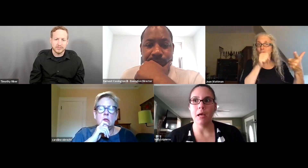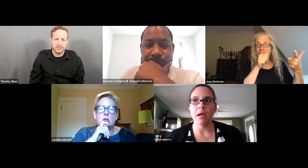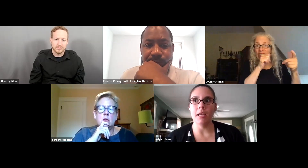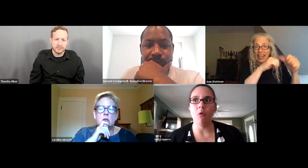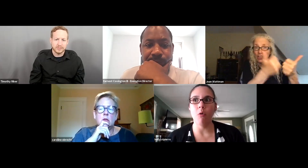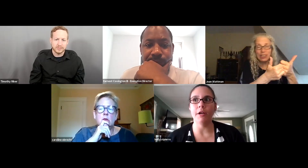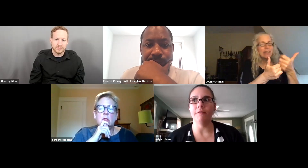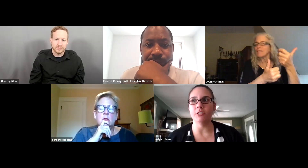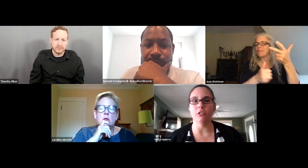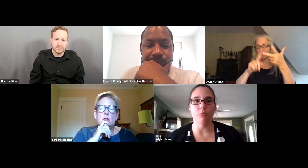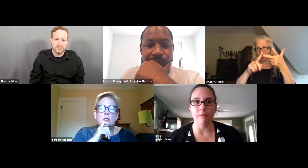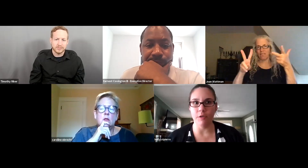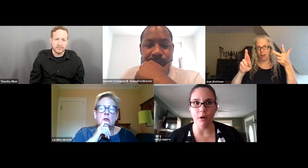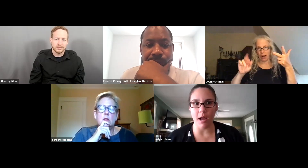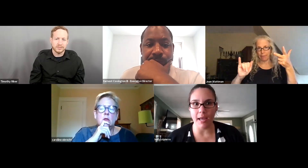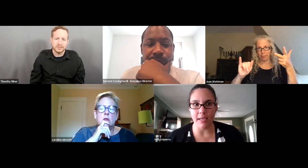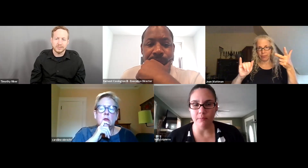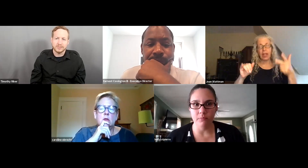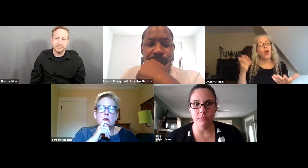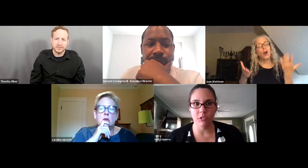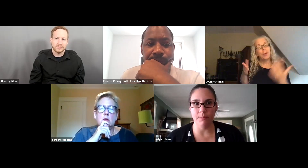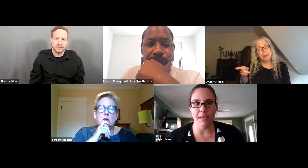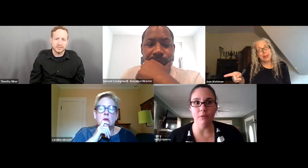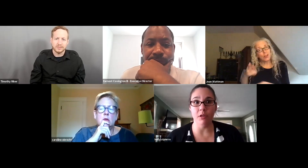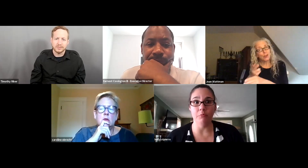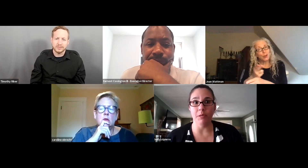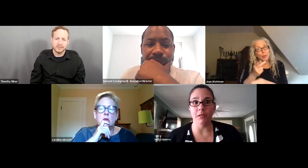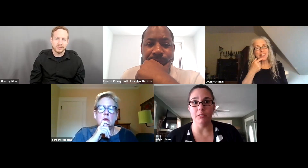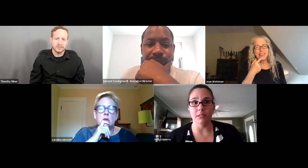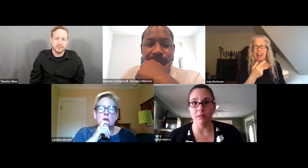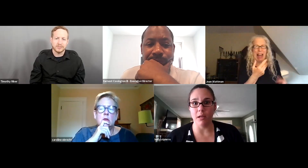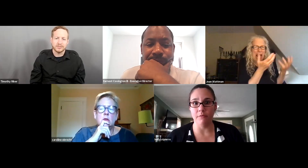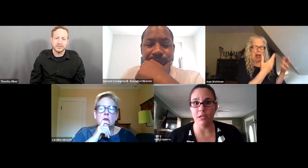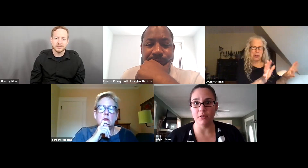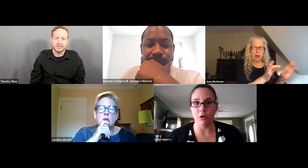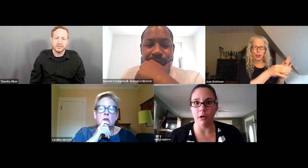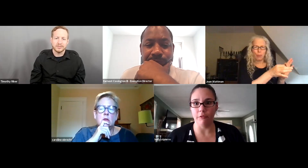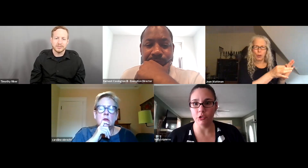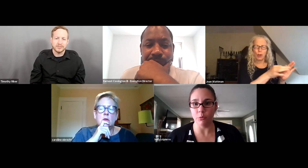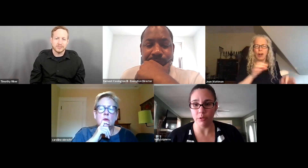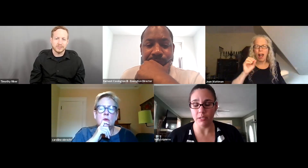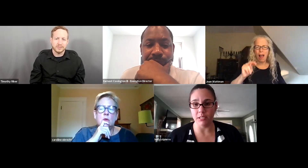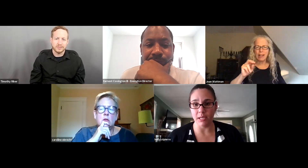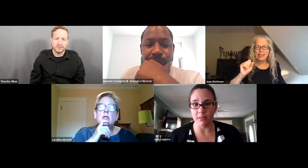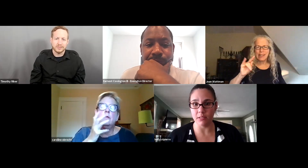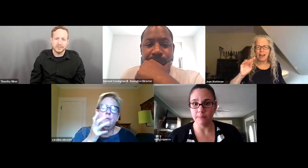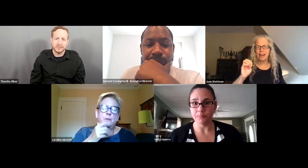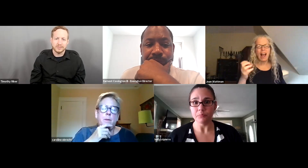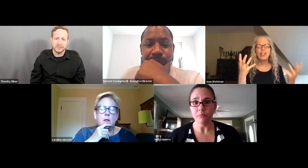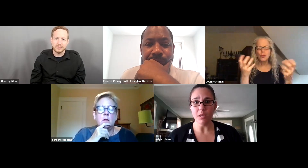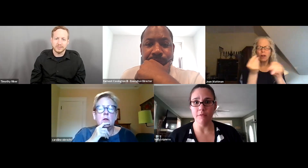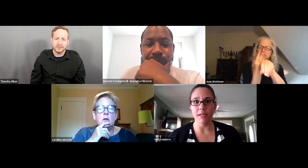So, or if they just want VRI to begin with, because a lot of things are virtual these